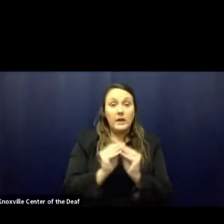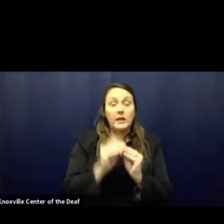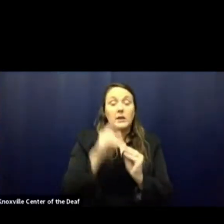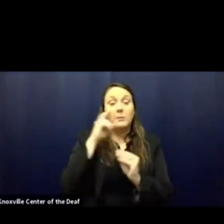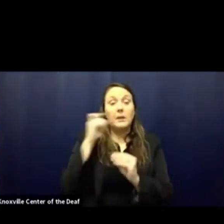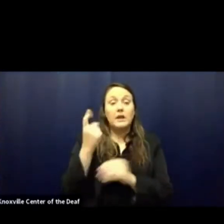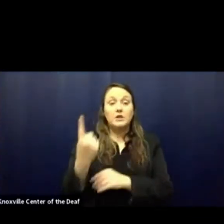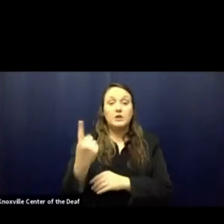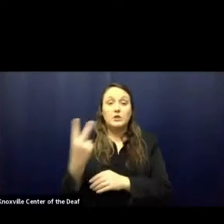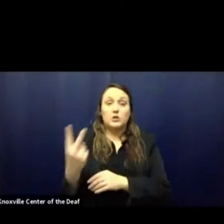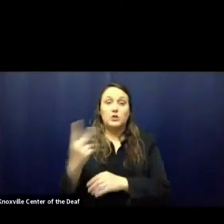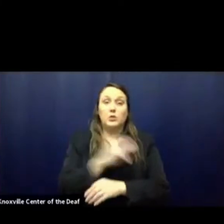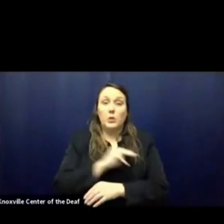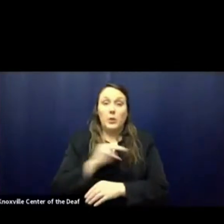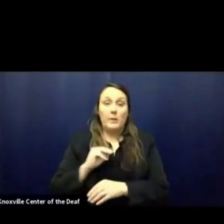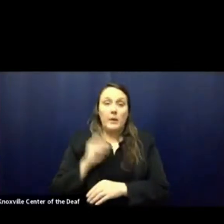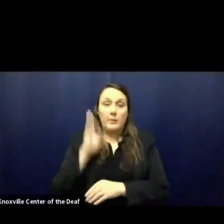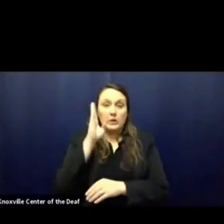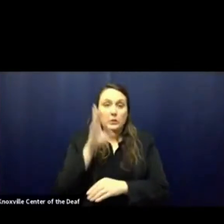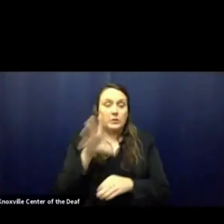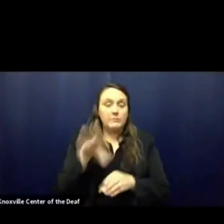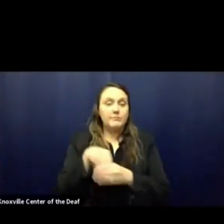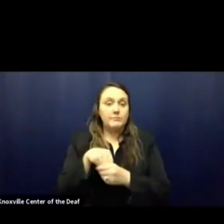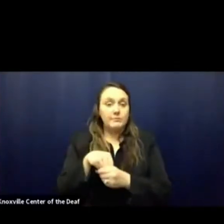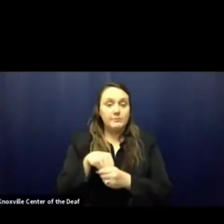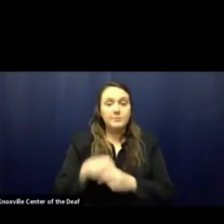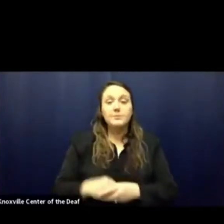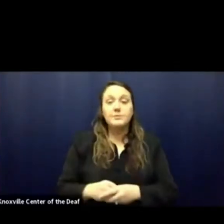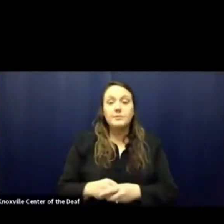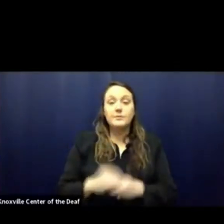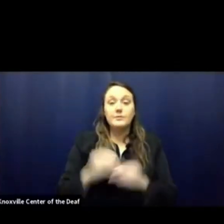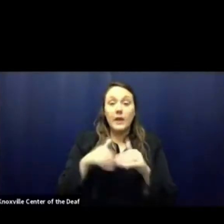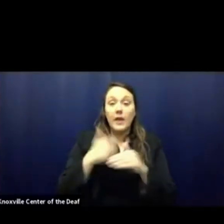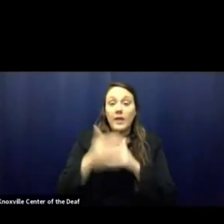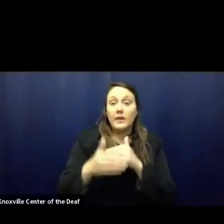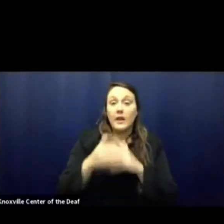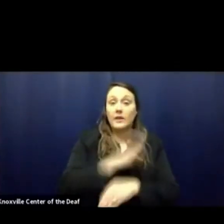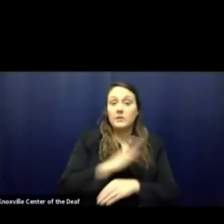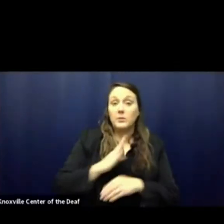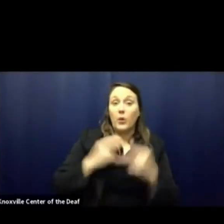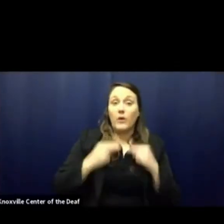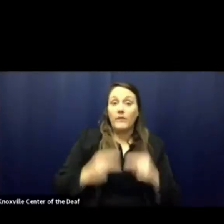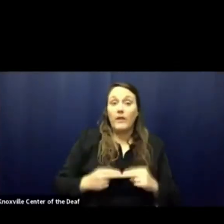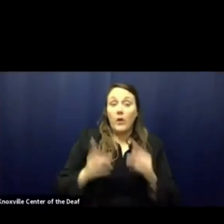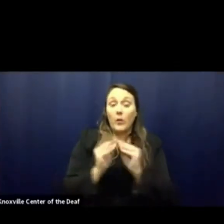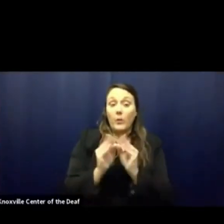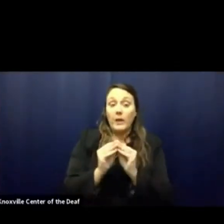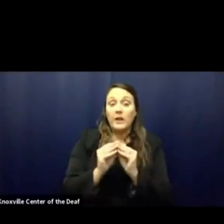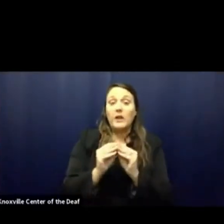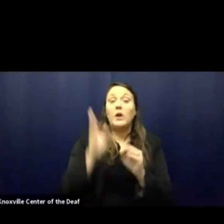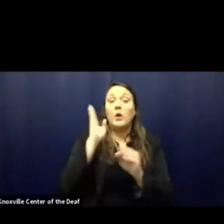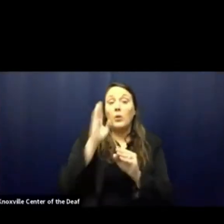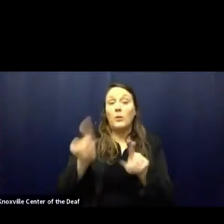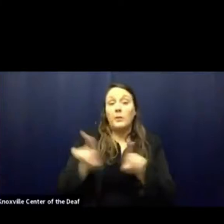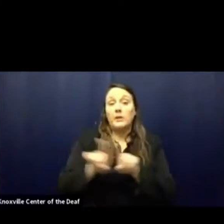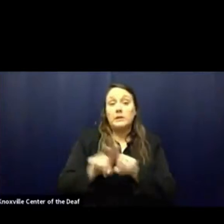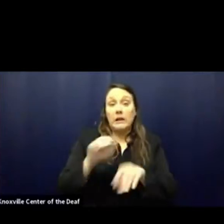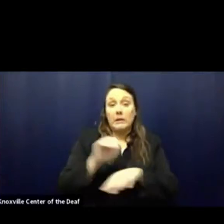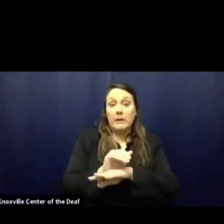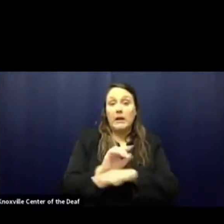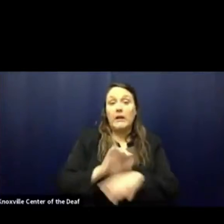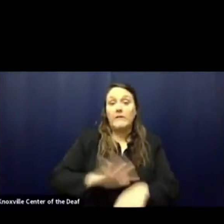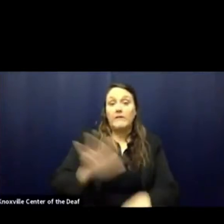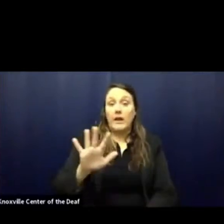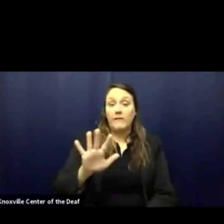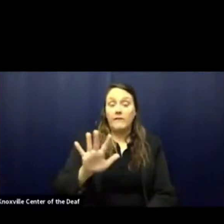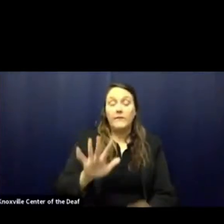members gathering. The next Board of Health meeting will be on the same evening at 5 p.m. As